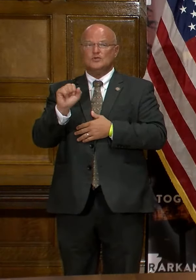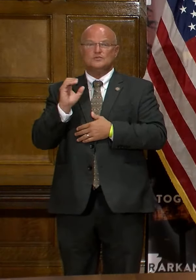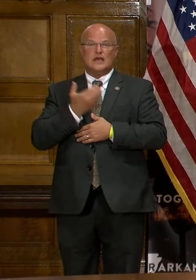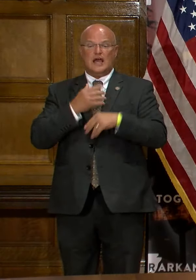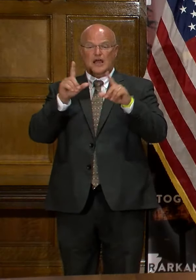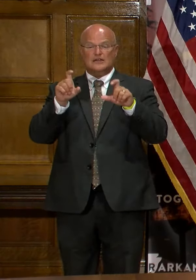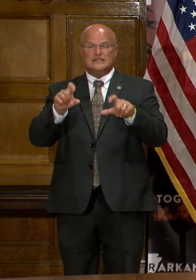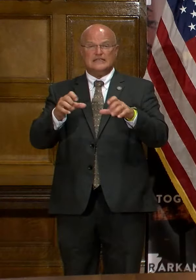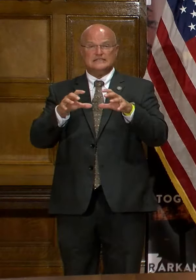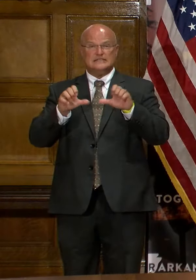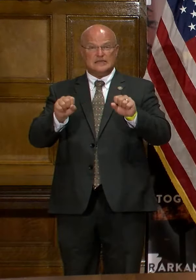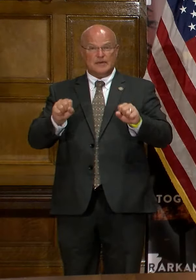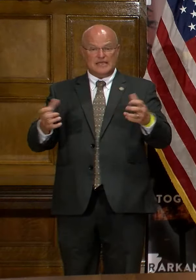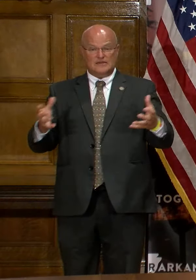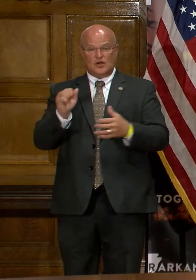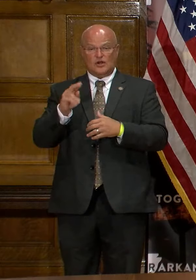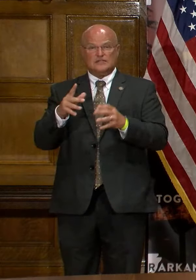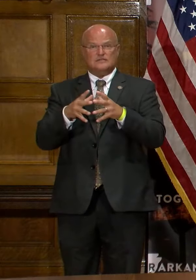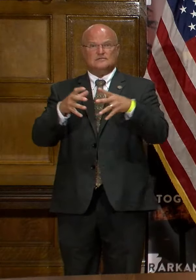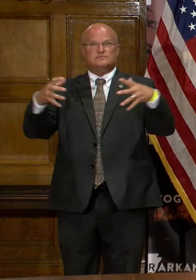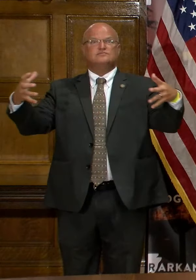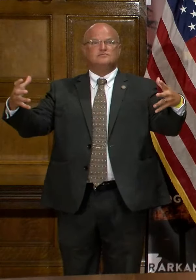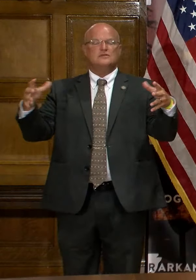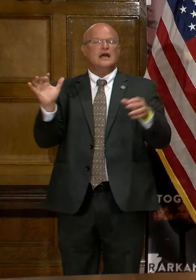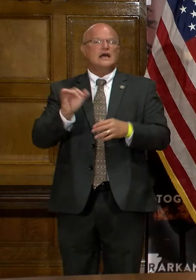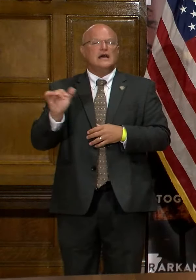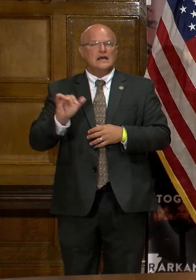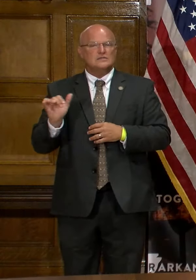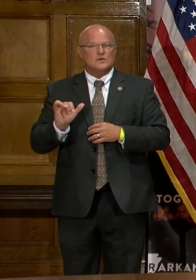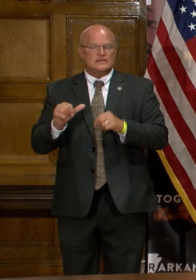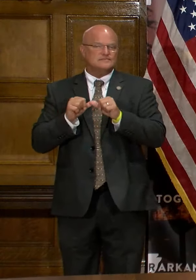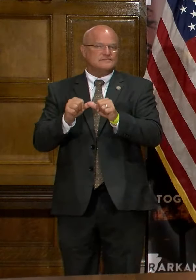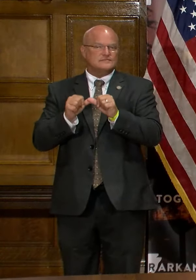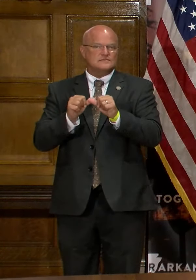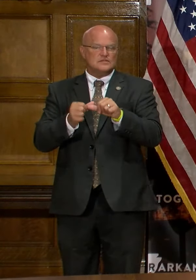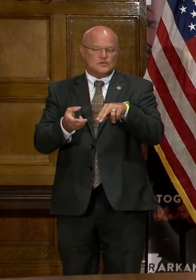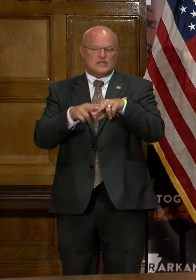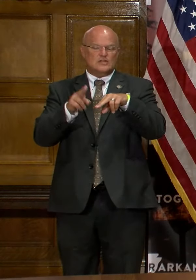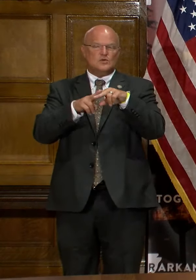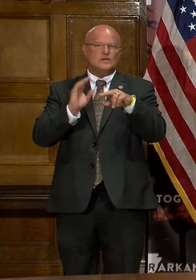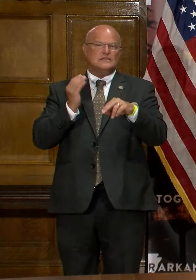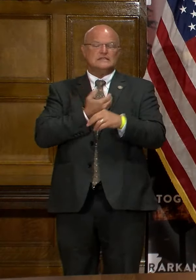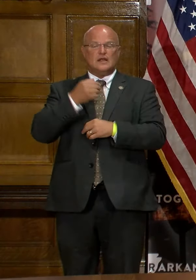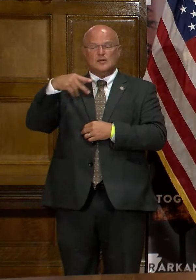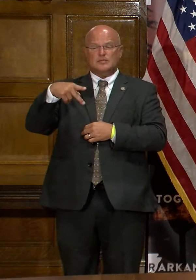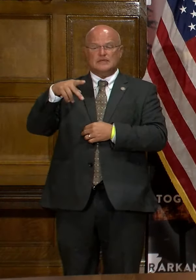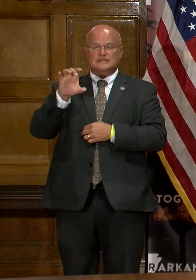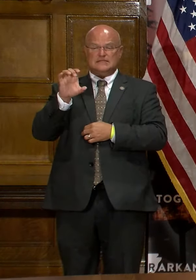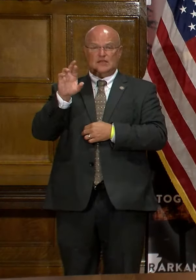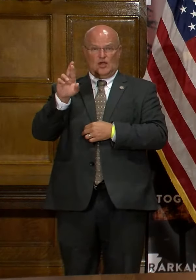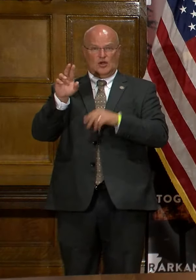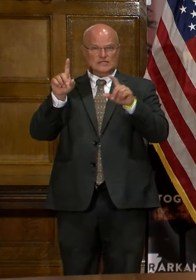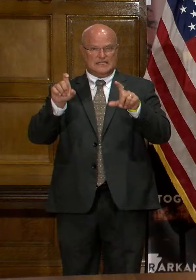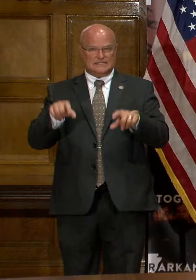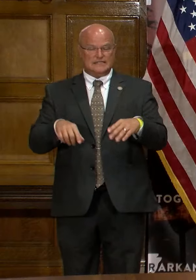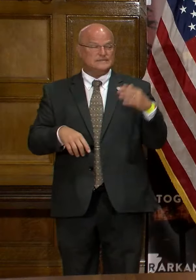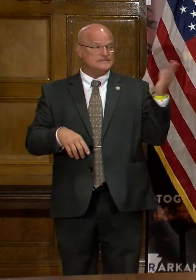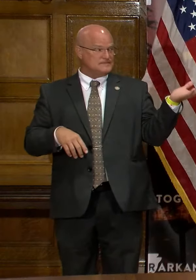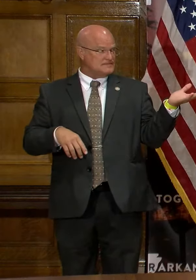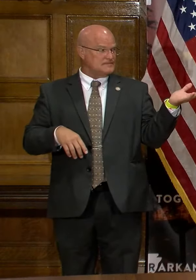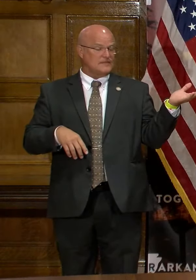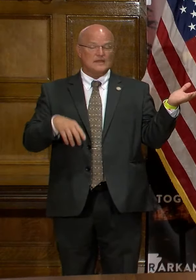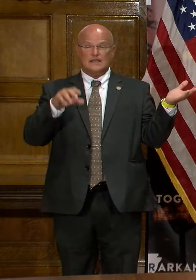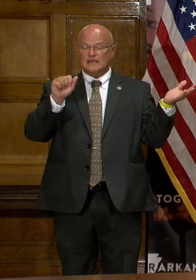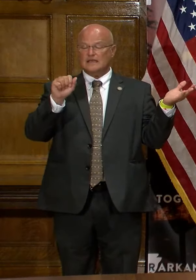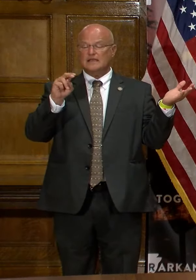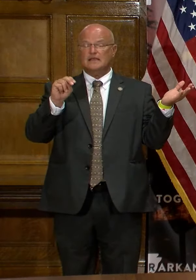our testing capacity in Arkansas as well as continuing to increase our PCR testing. This right here is